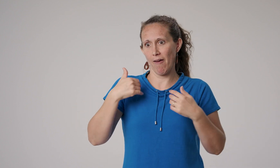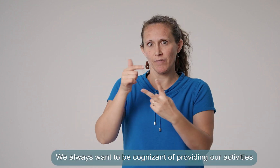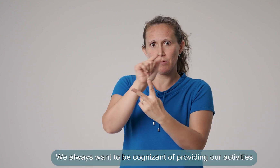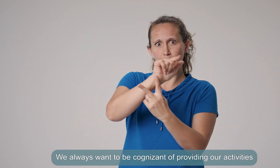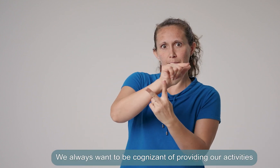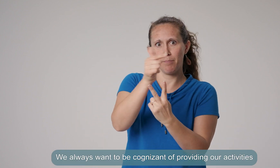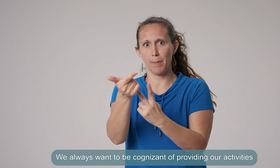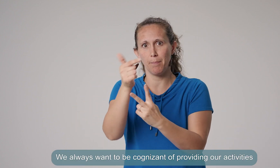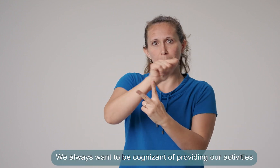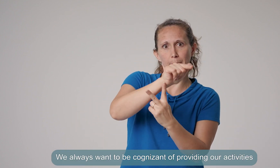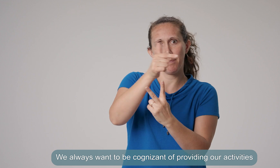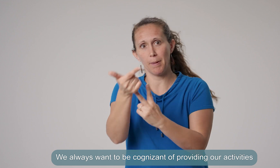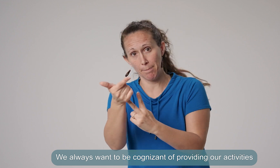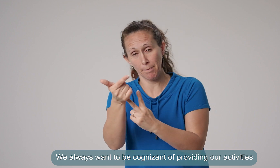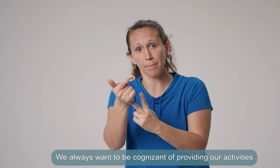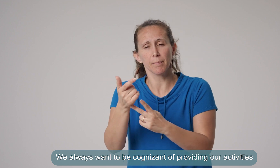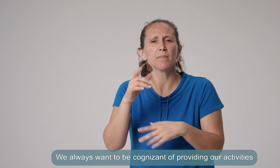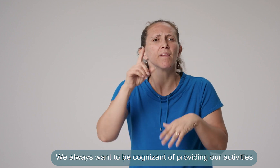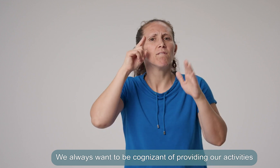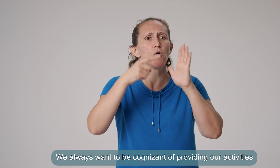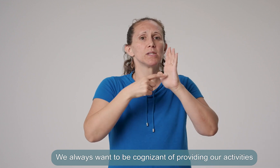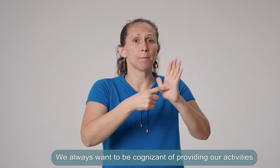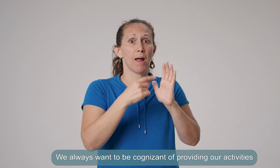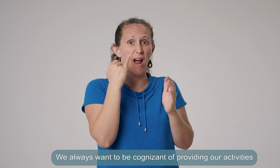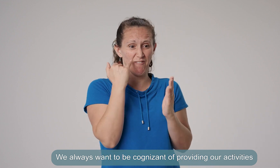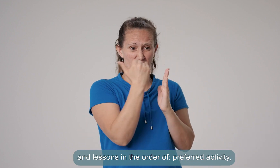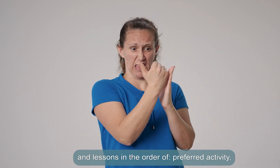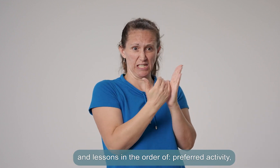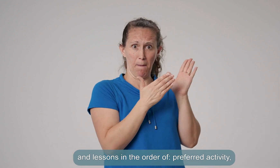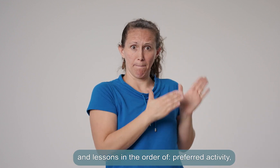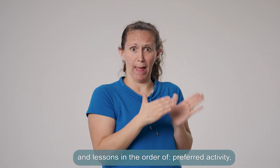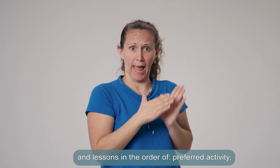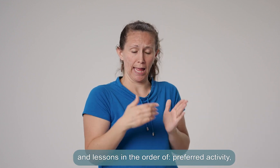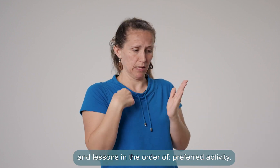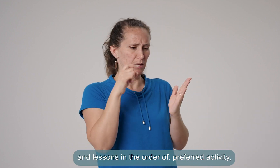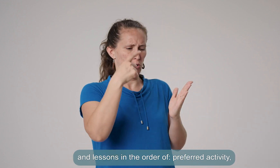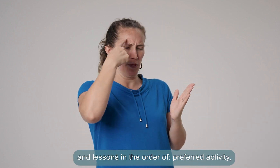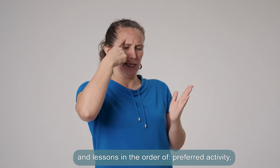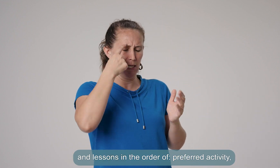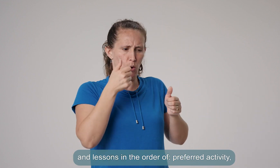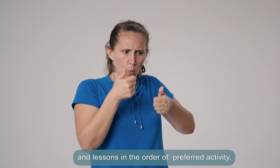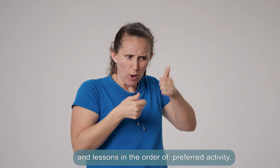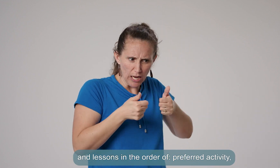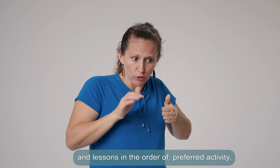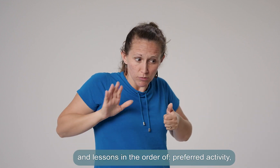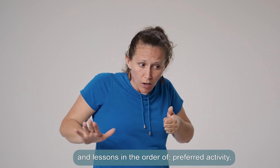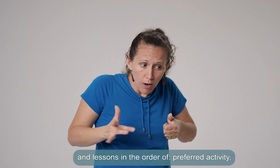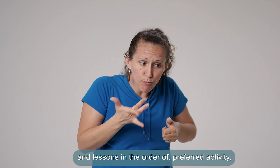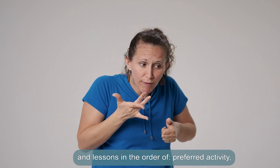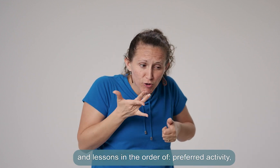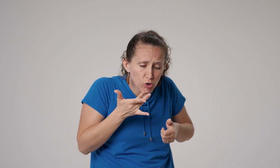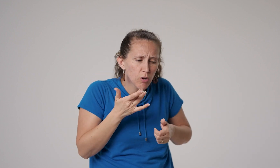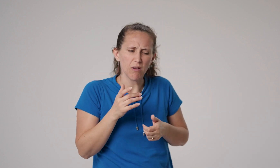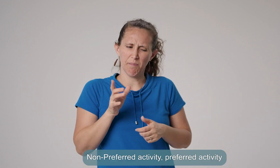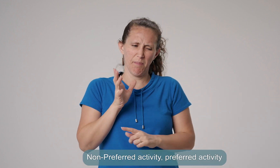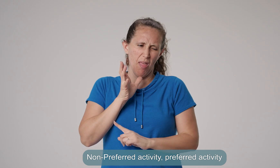We always want to be cognizant of providing our activities and lessons in the order of preferred activity,